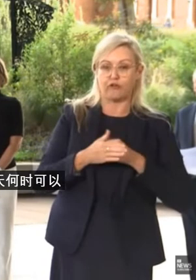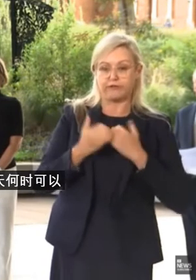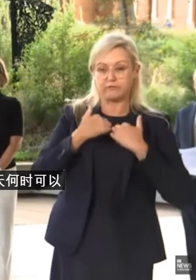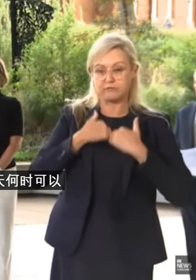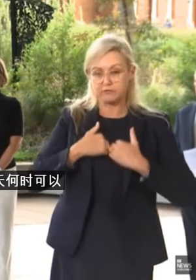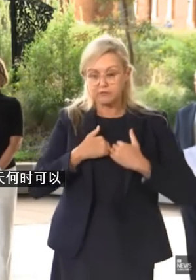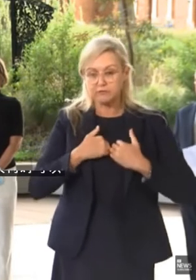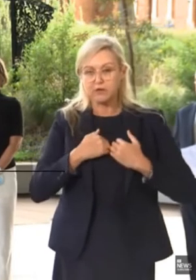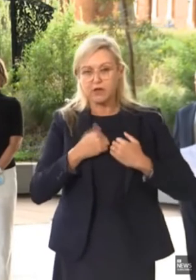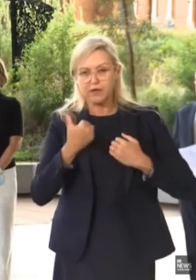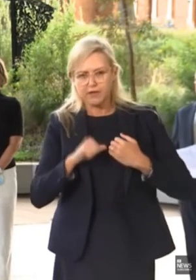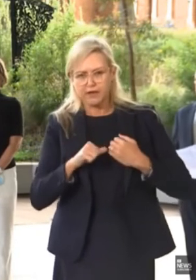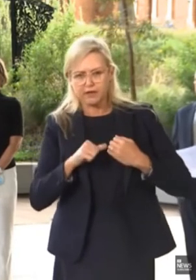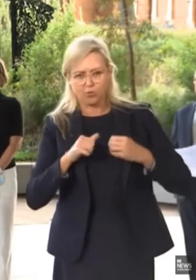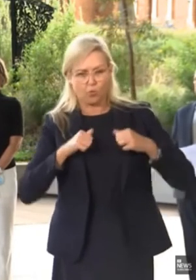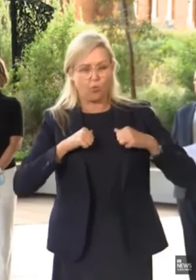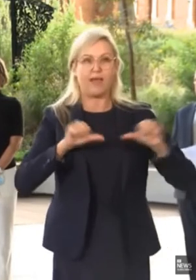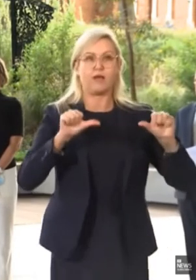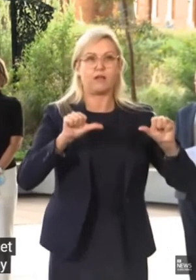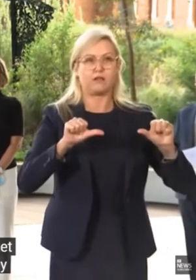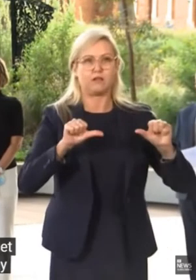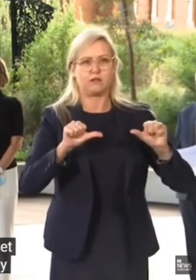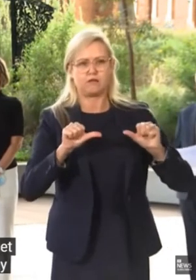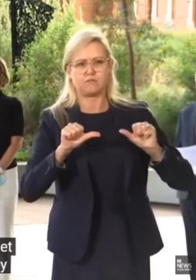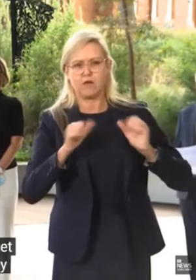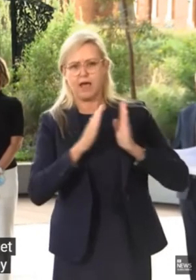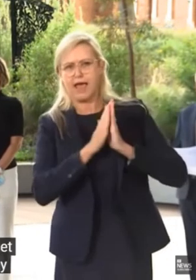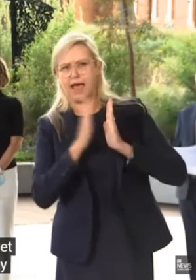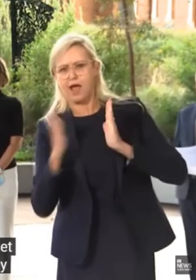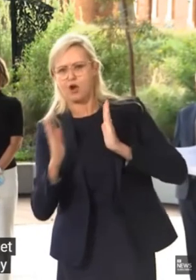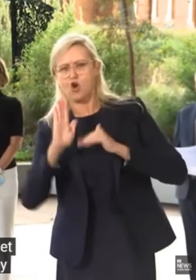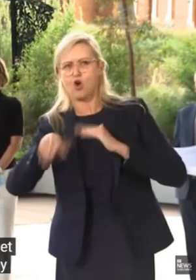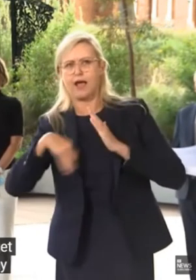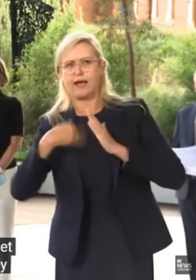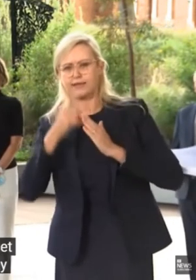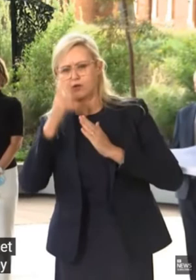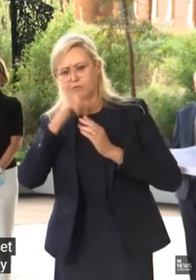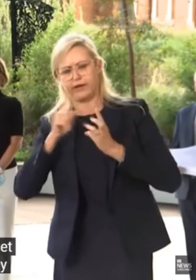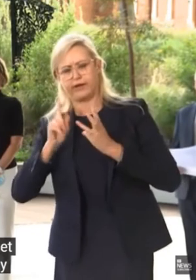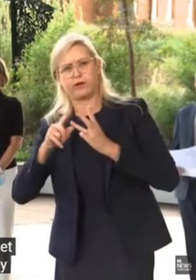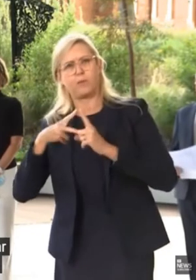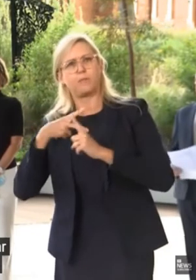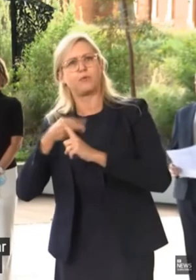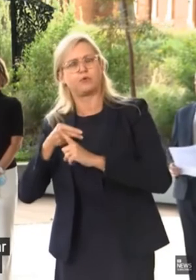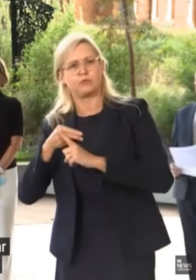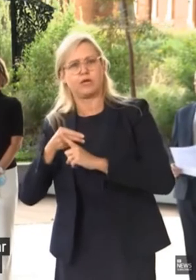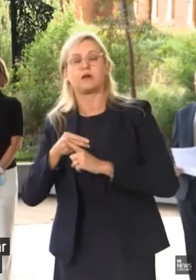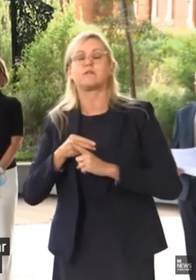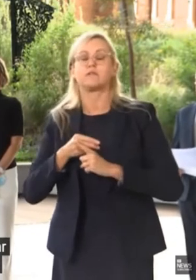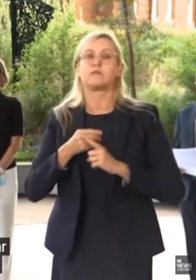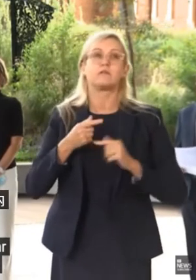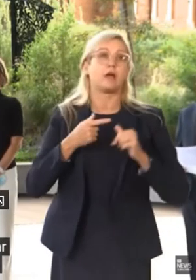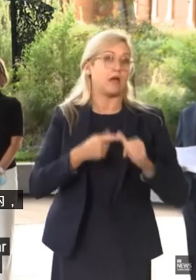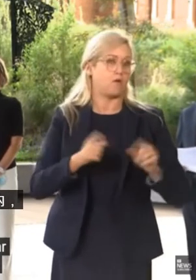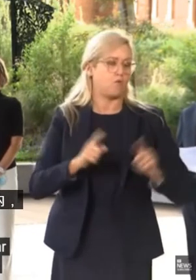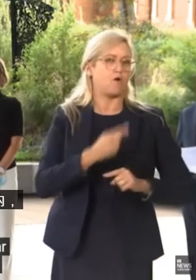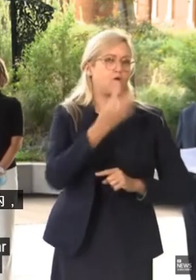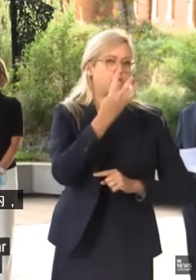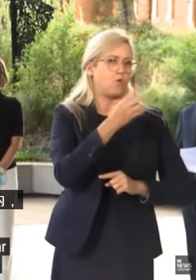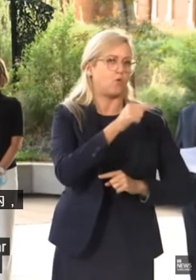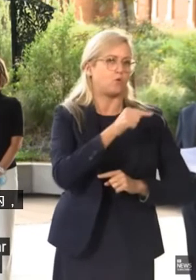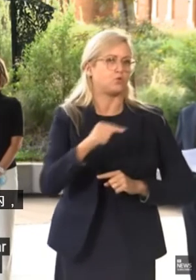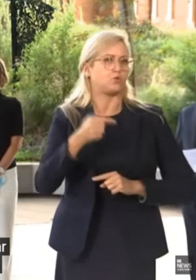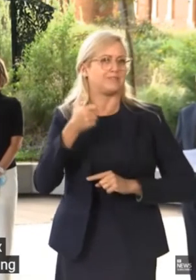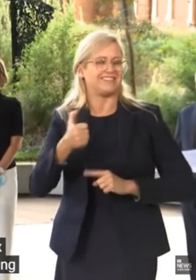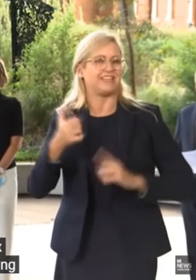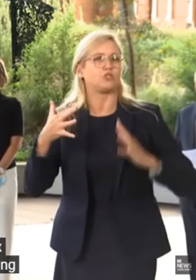shot. Today we'll be saying it's very clear that that date is 4 to 6 weeks. So within 4 to 6 weeks of you